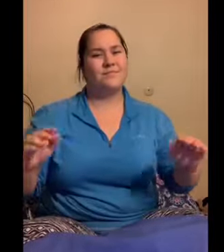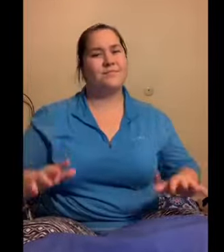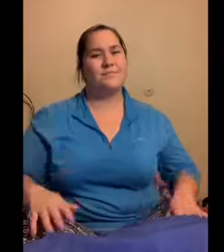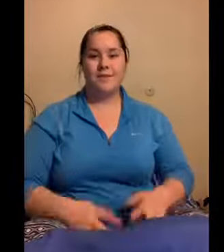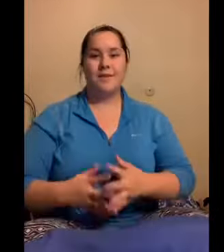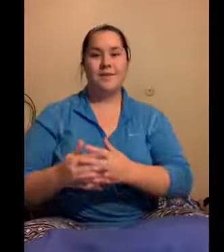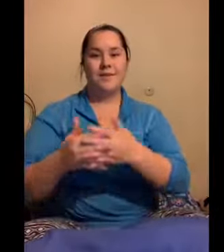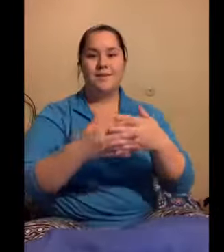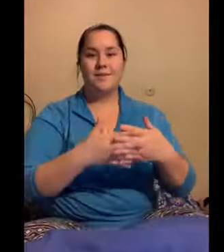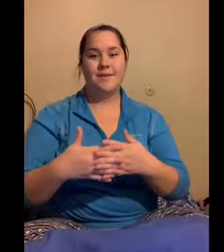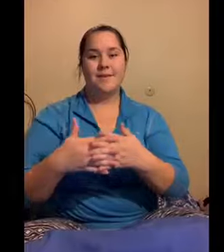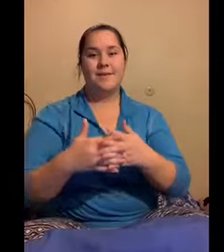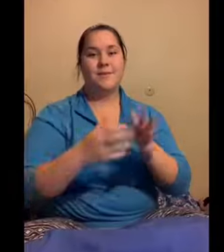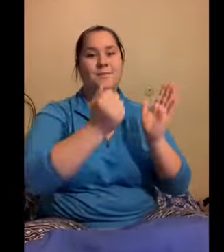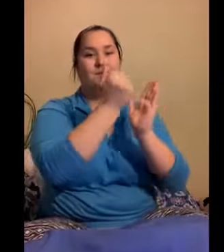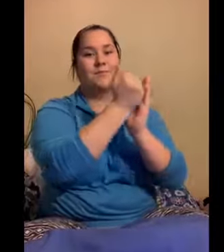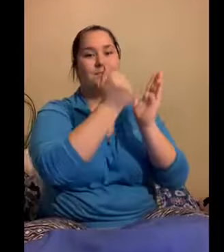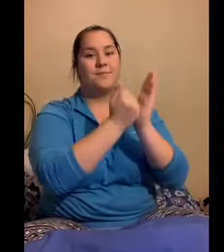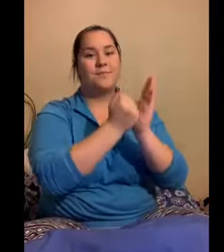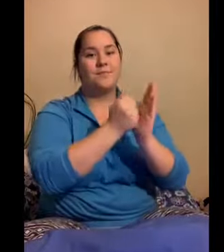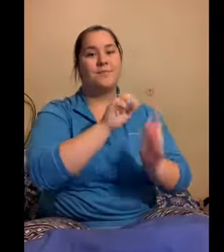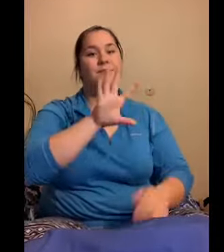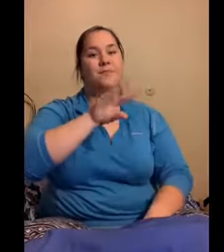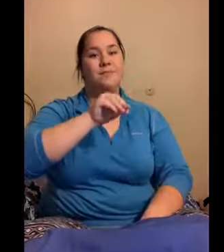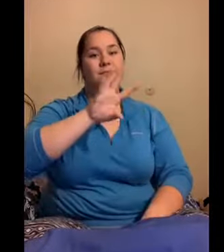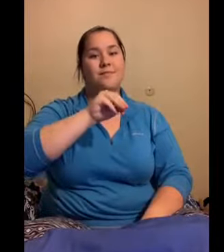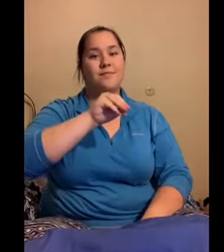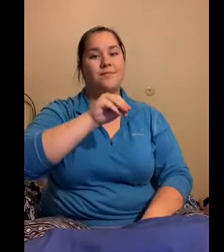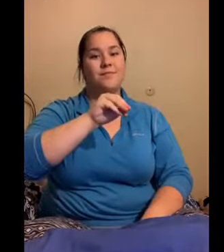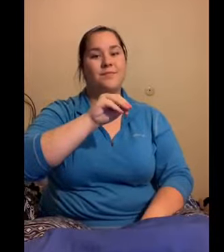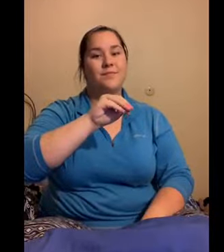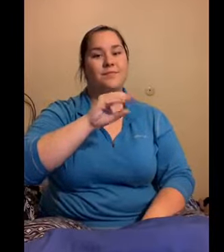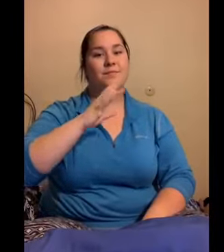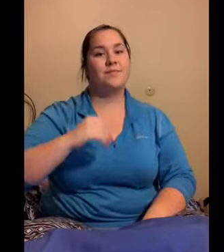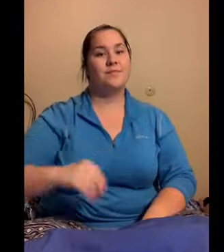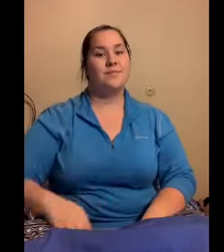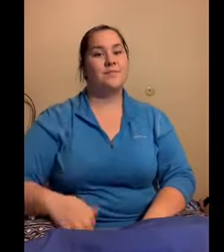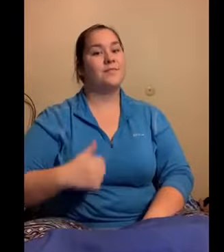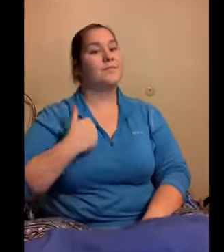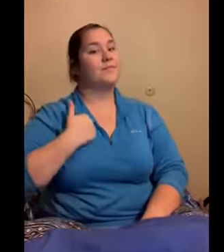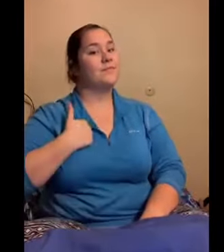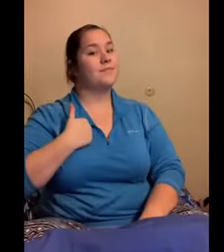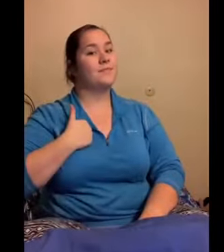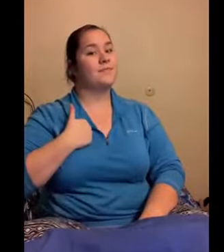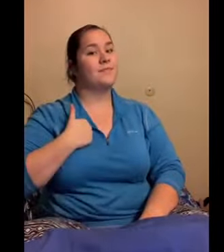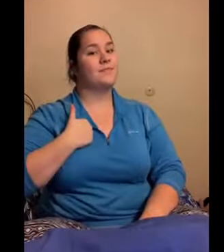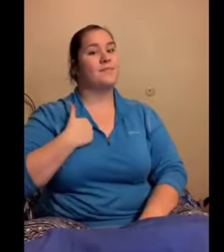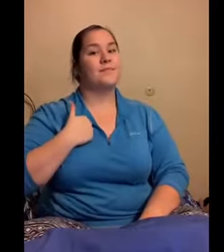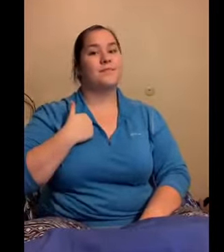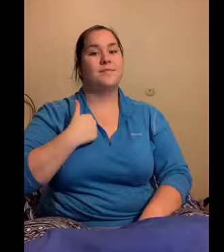I'm not. not. But I'm You